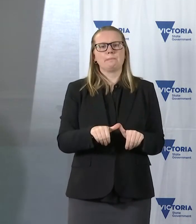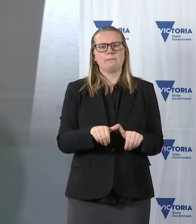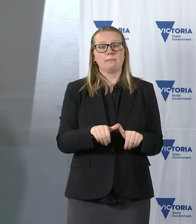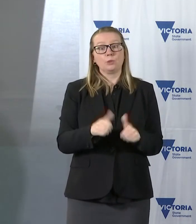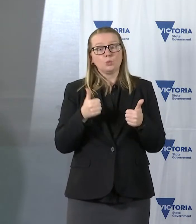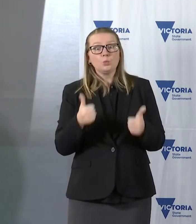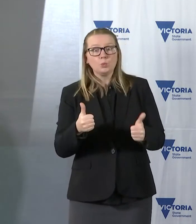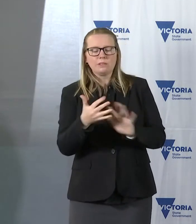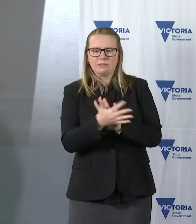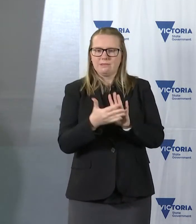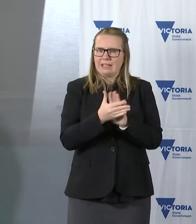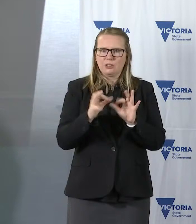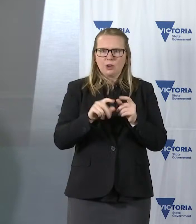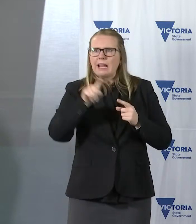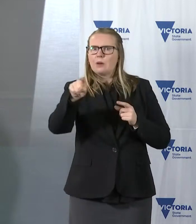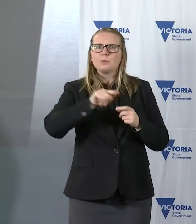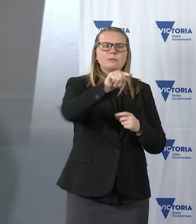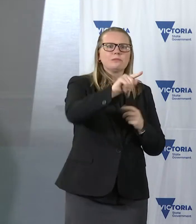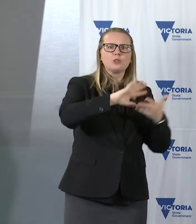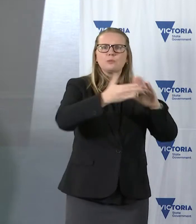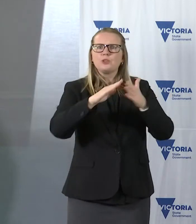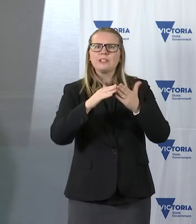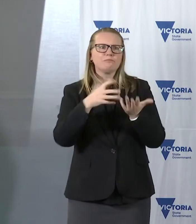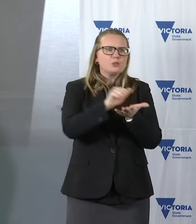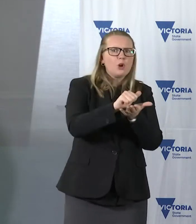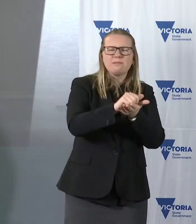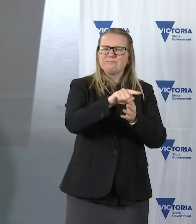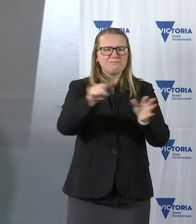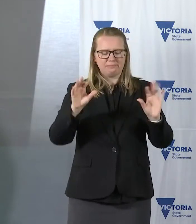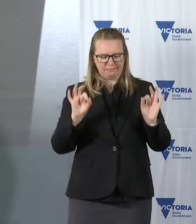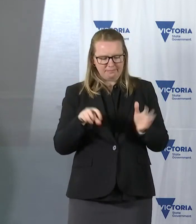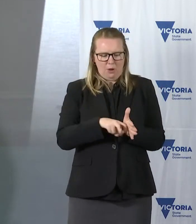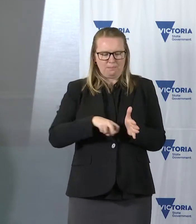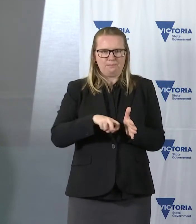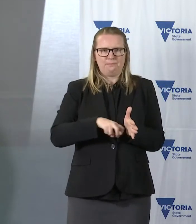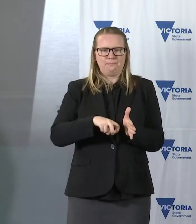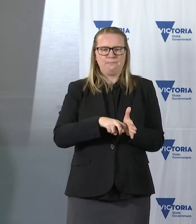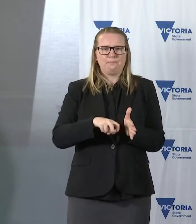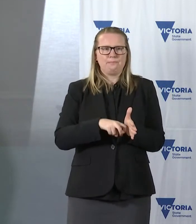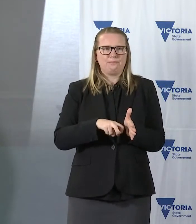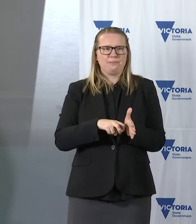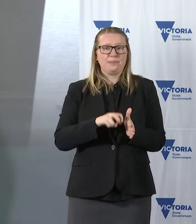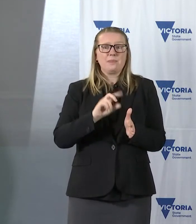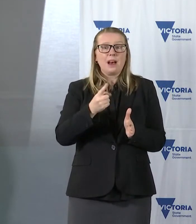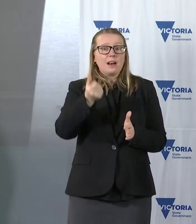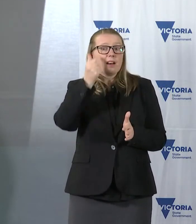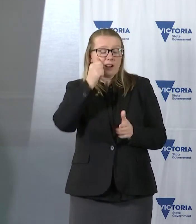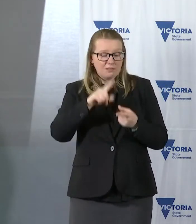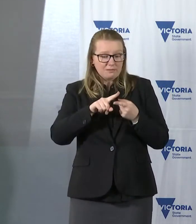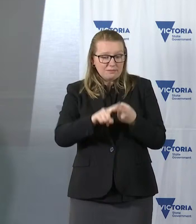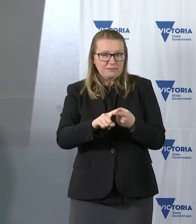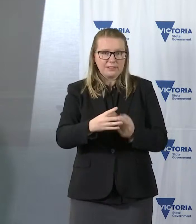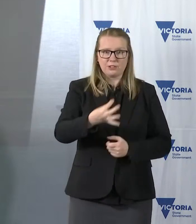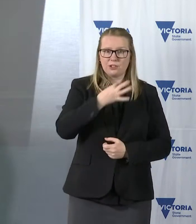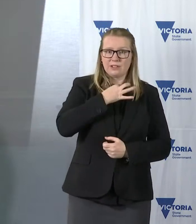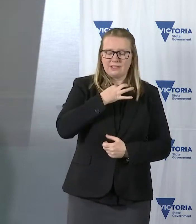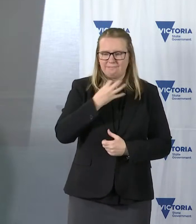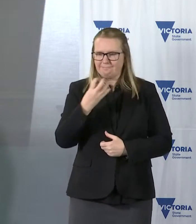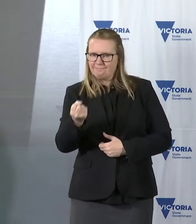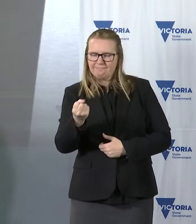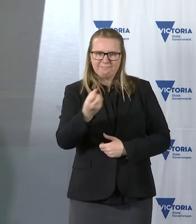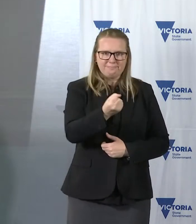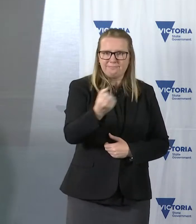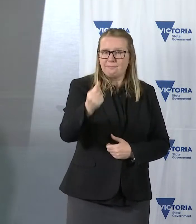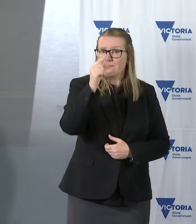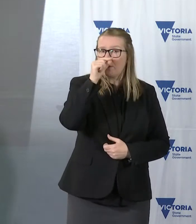But, as we said yesterday, it's not over. There will be ongoing risks and there'll be ongoing potential for